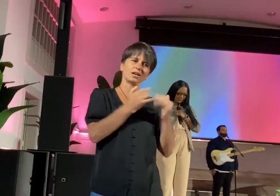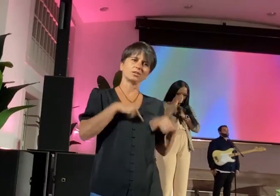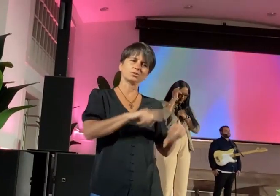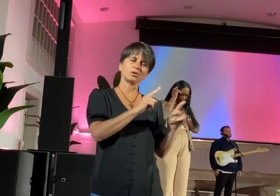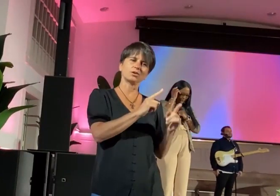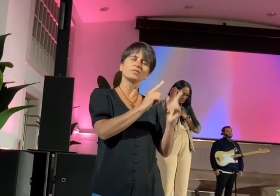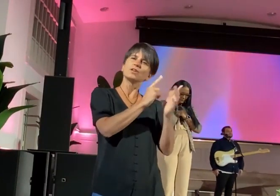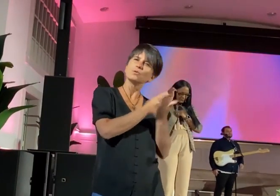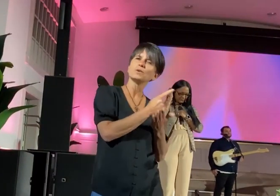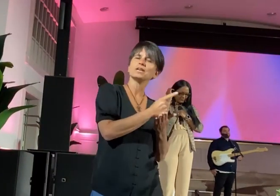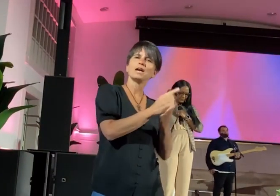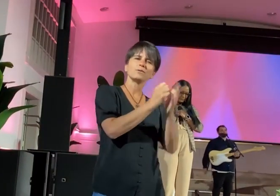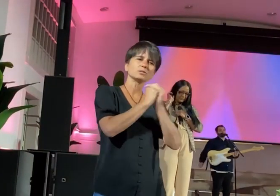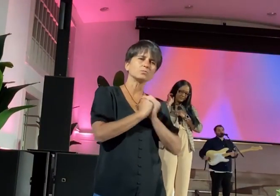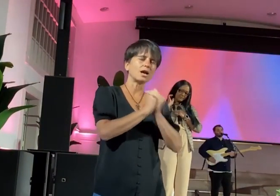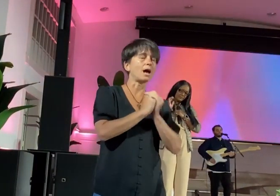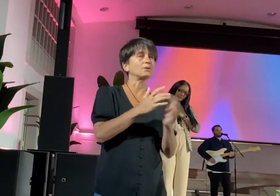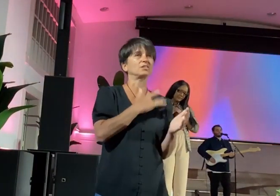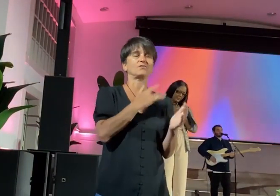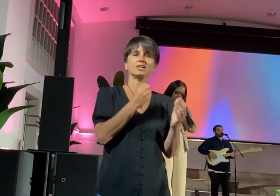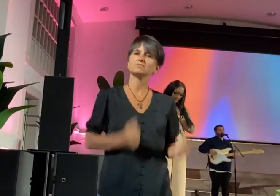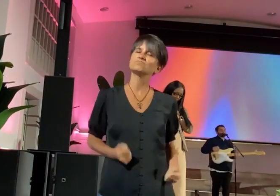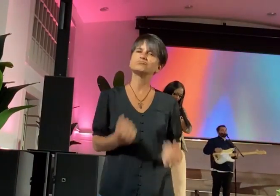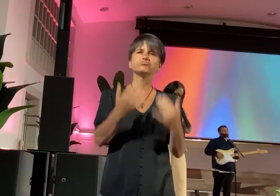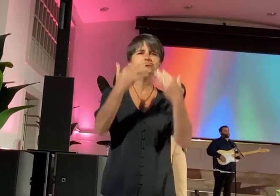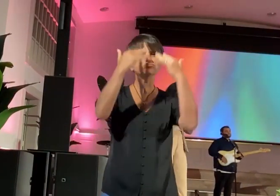and worship, I was feeling super overwhelmed.